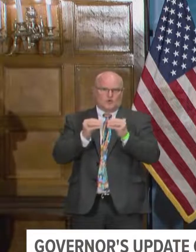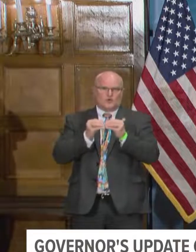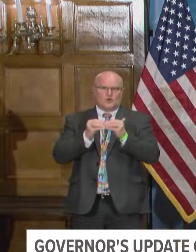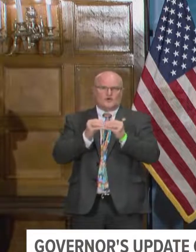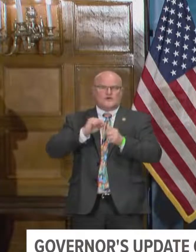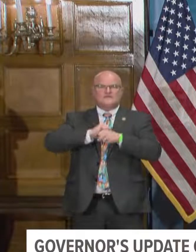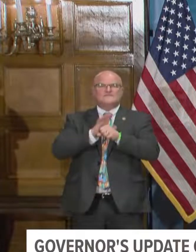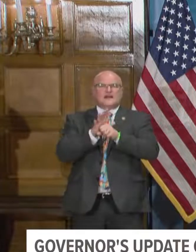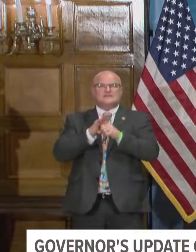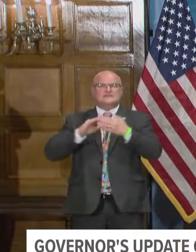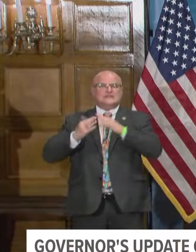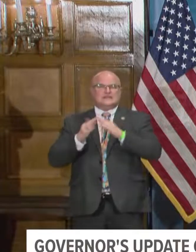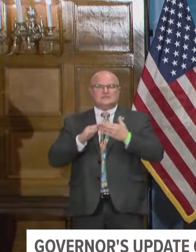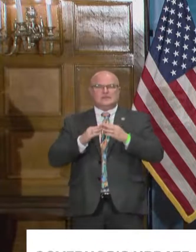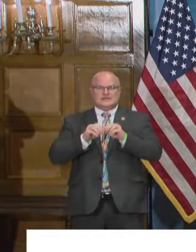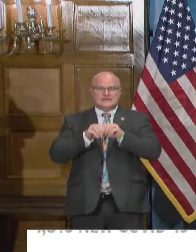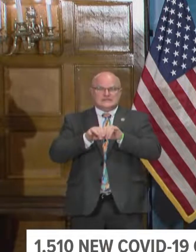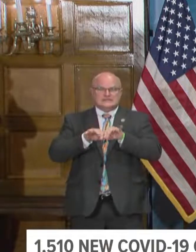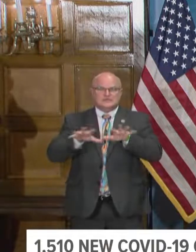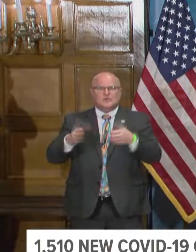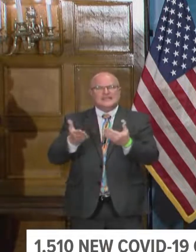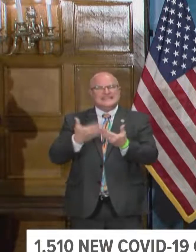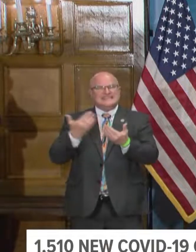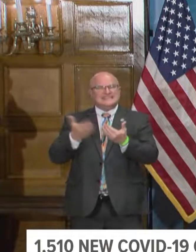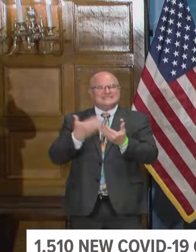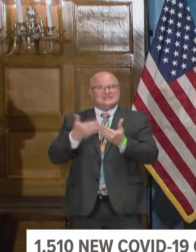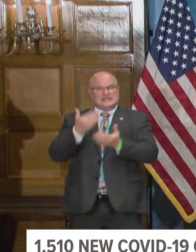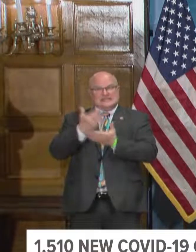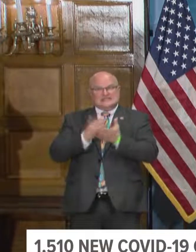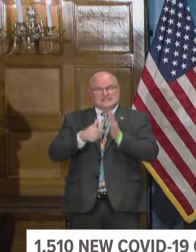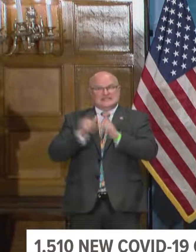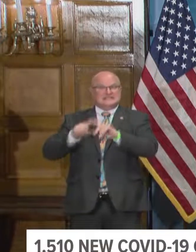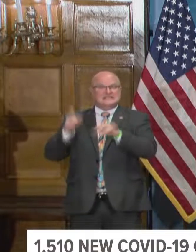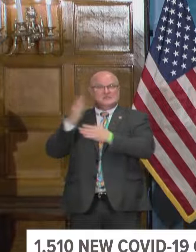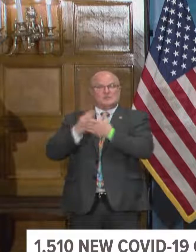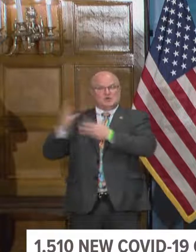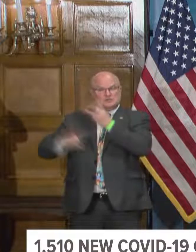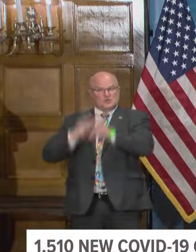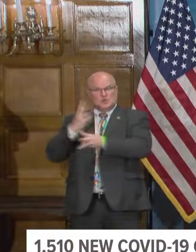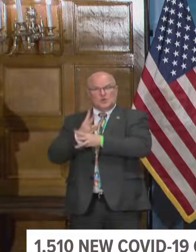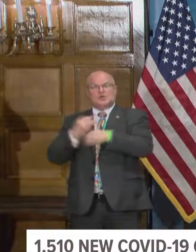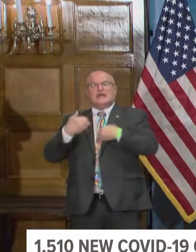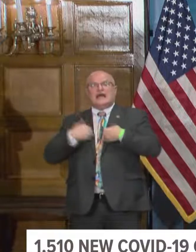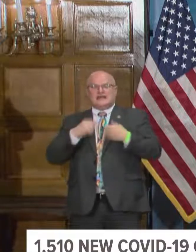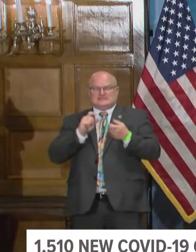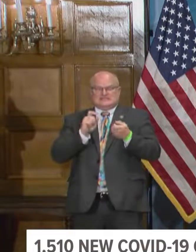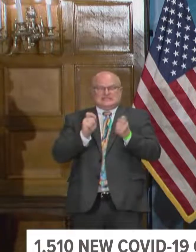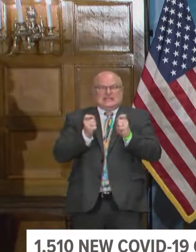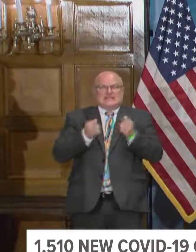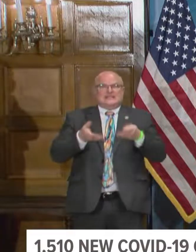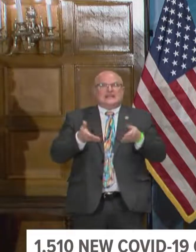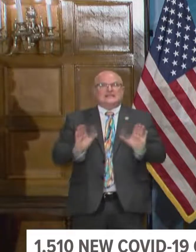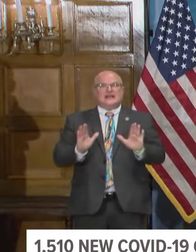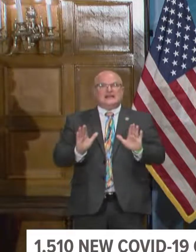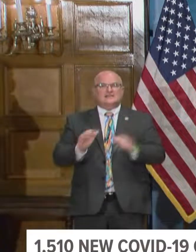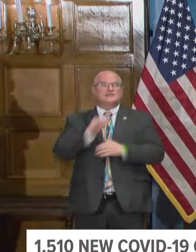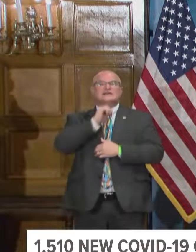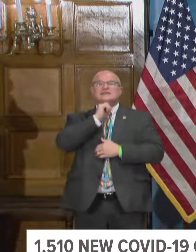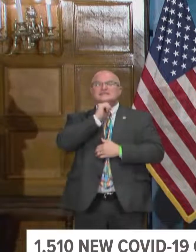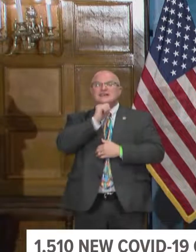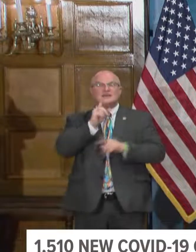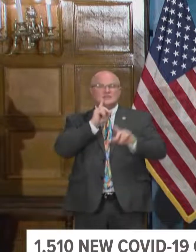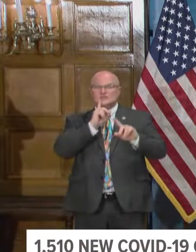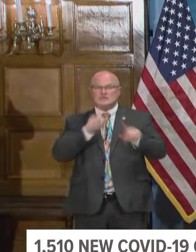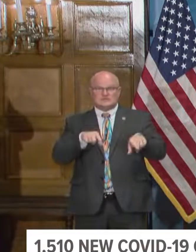virus in our community. They spread easier, and some of these from different parts of the world have some changes that allow them not to be